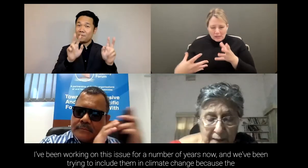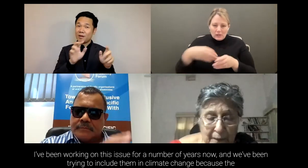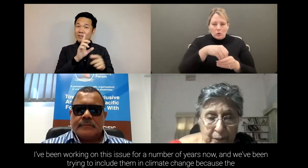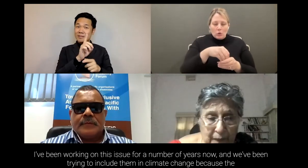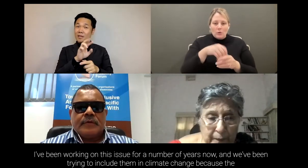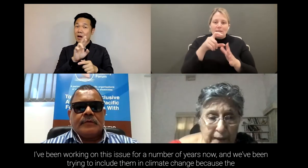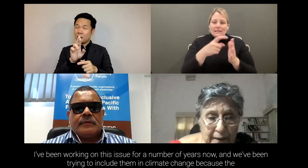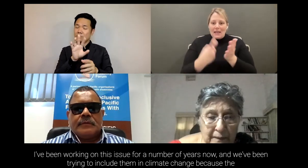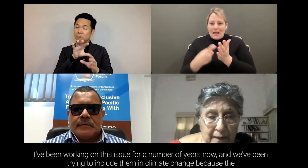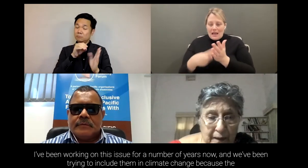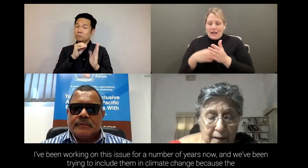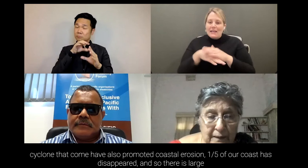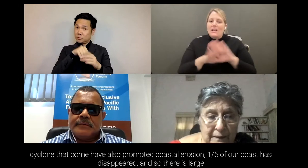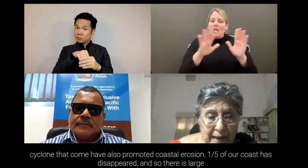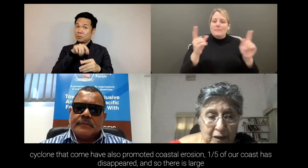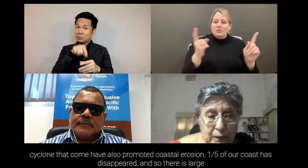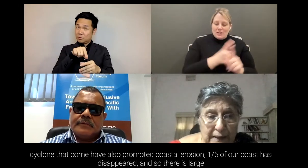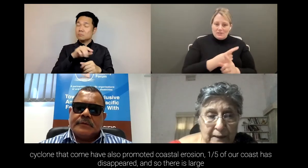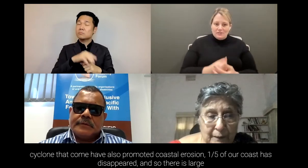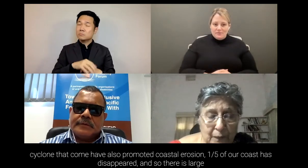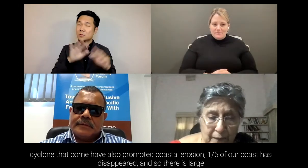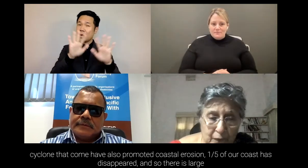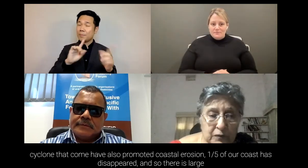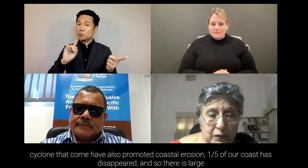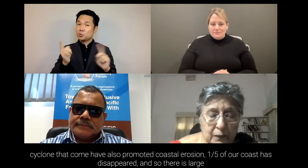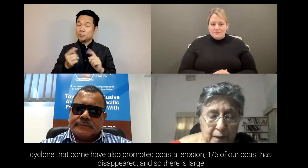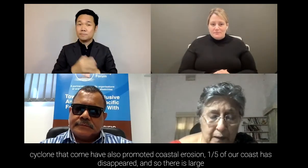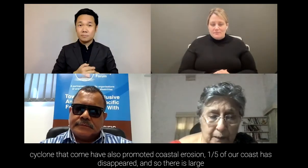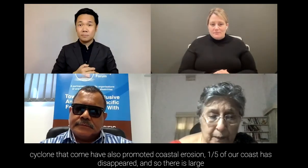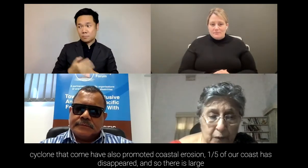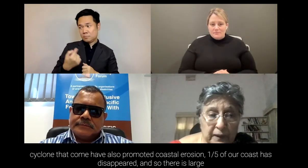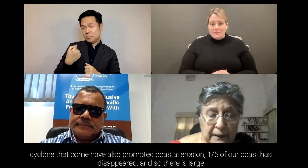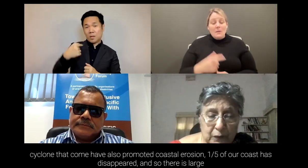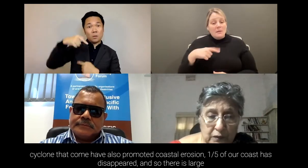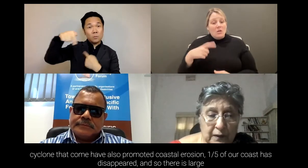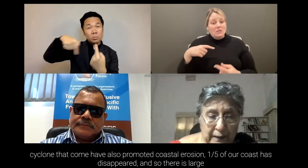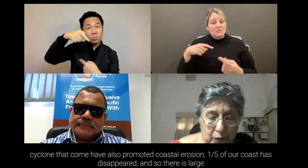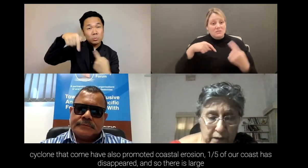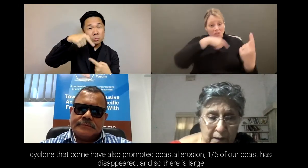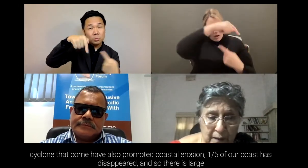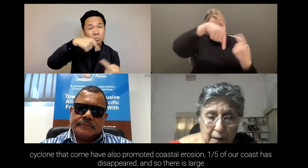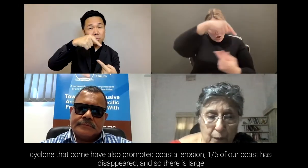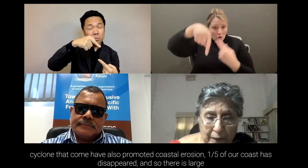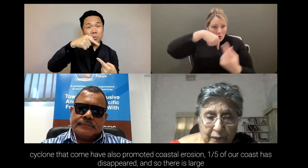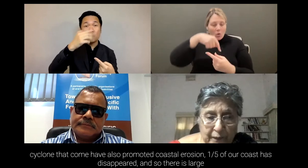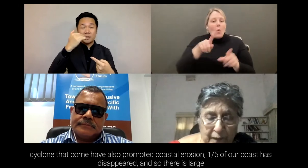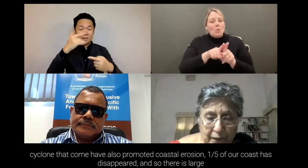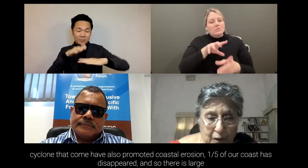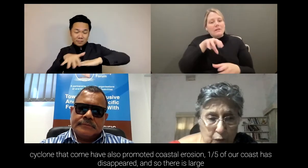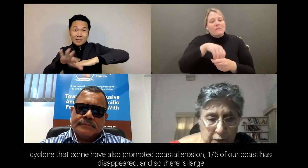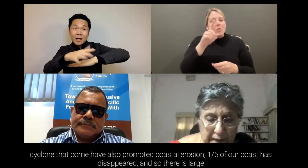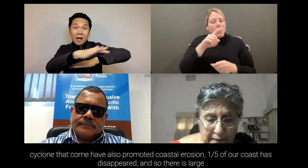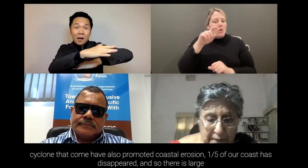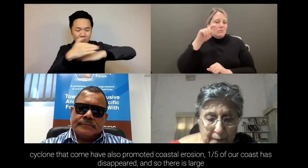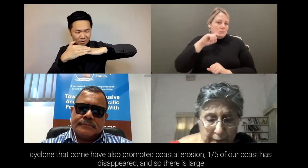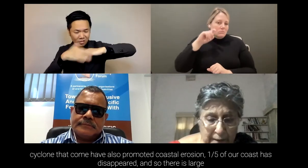change because the cyclone that come have also promoted coastal erosion. 1/5 of our